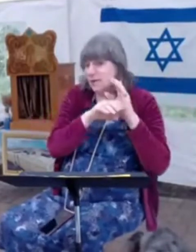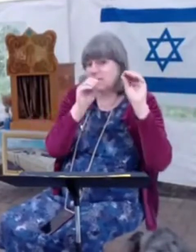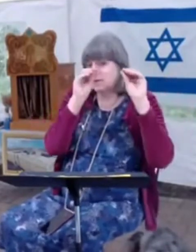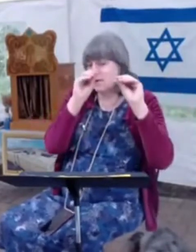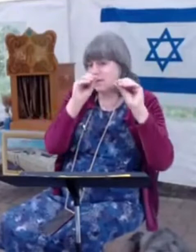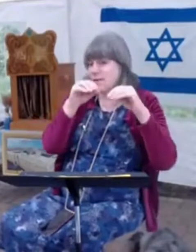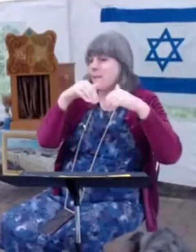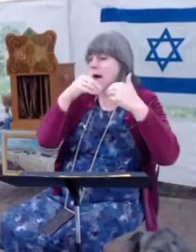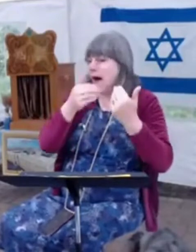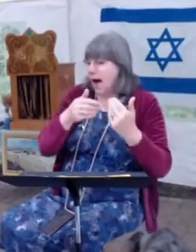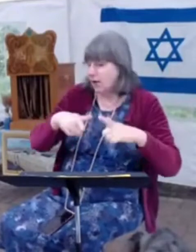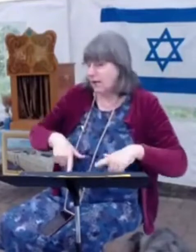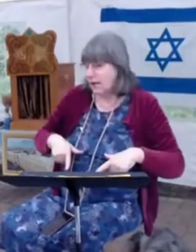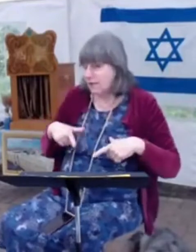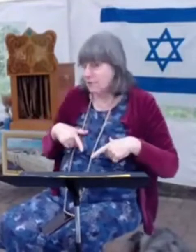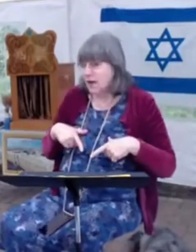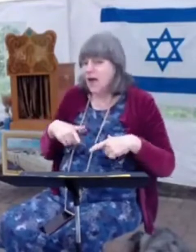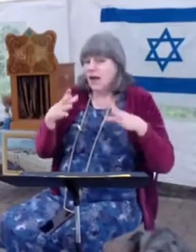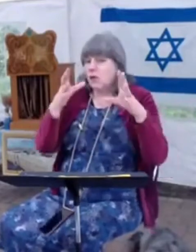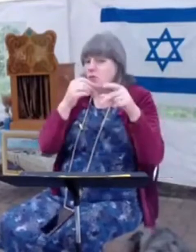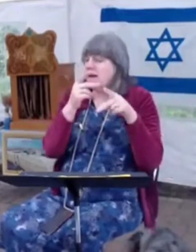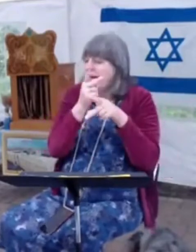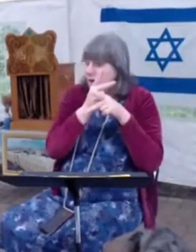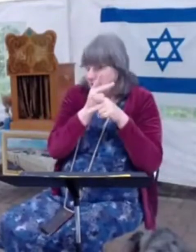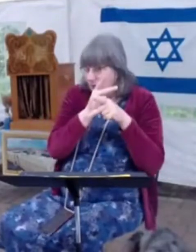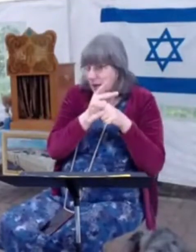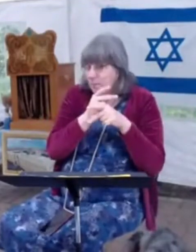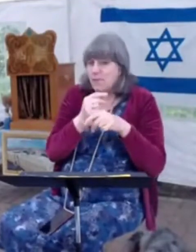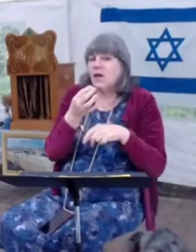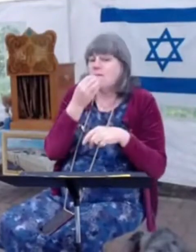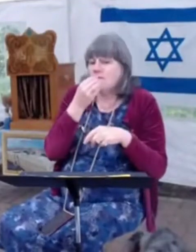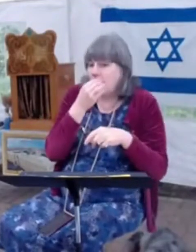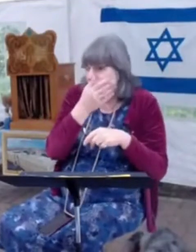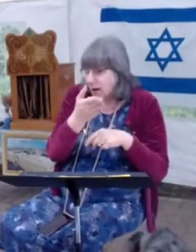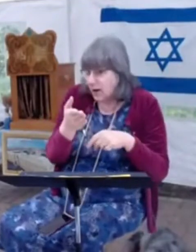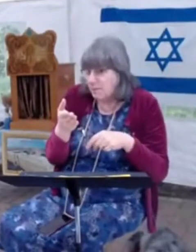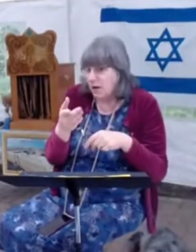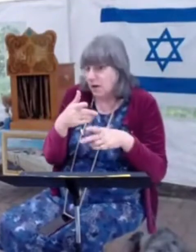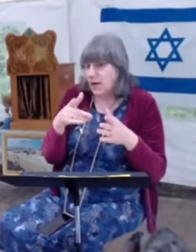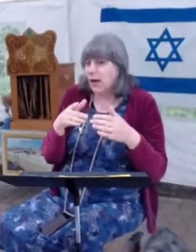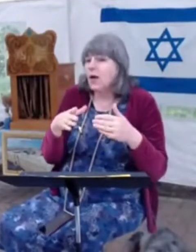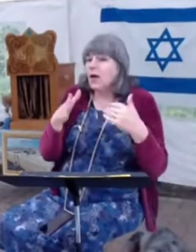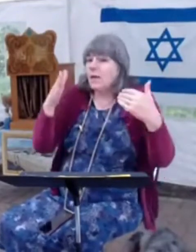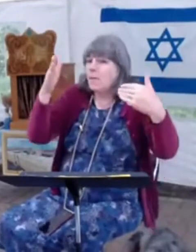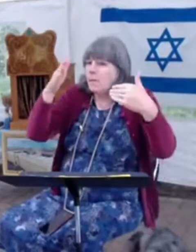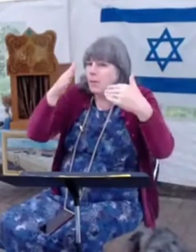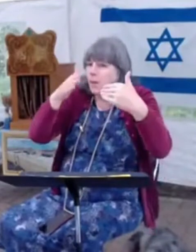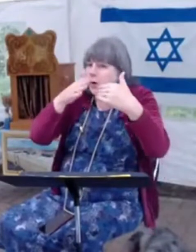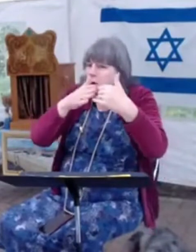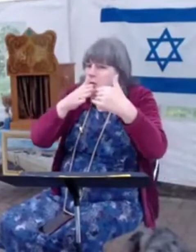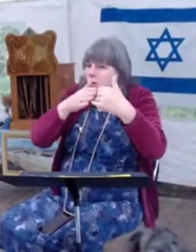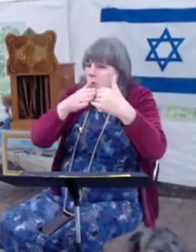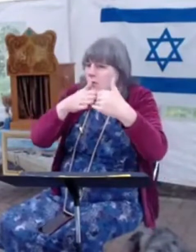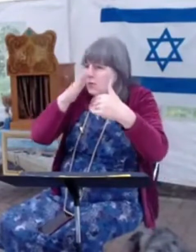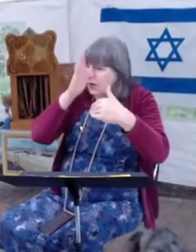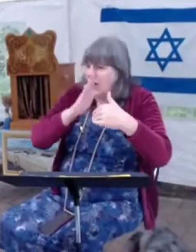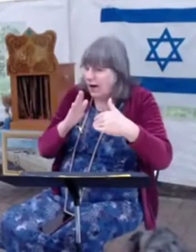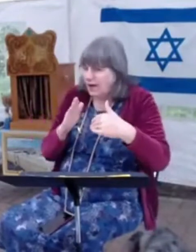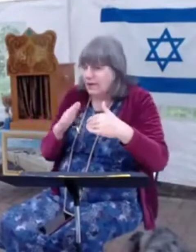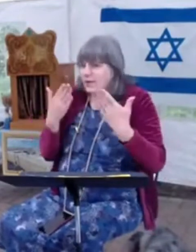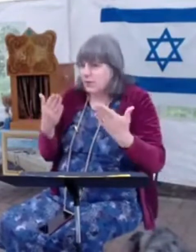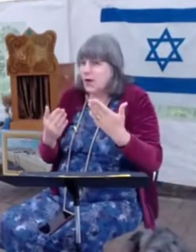Horeb. So it's really important. So Besorah lifestyle becomes Torah